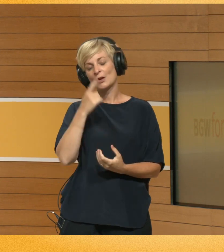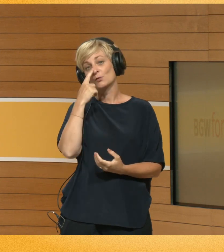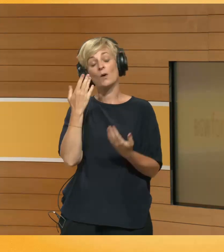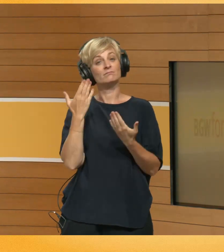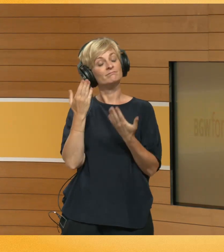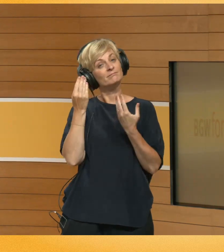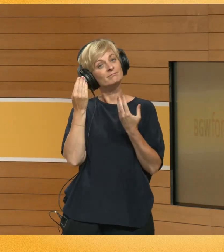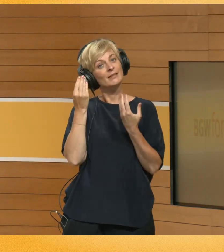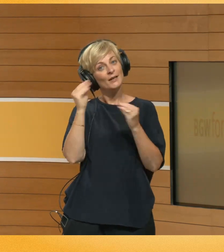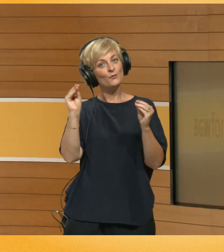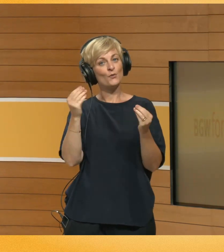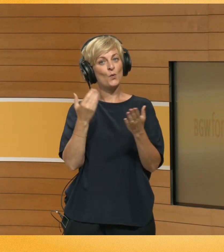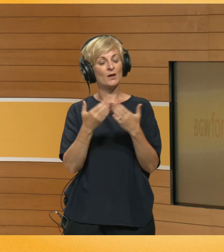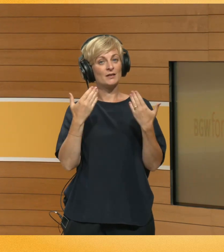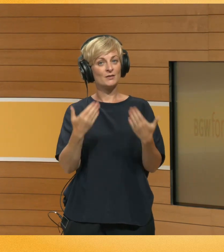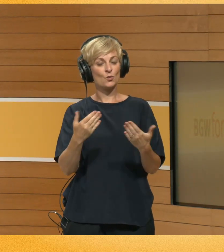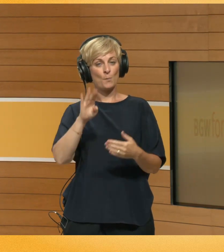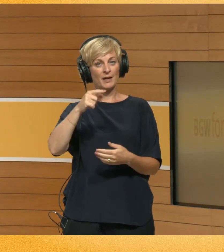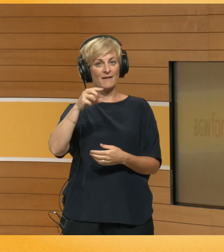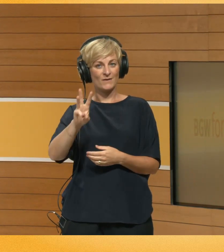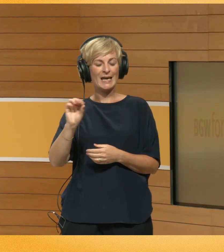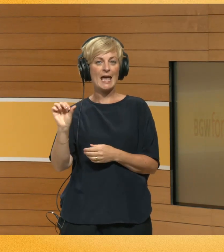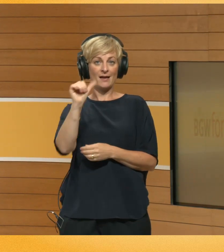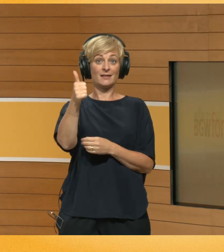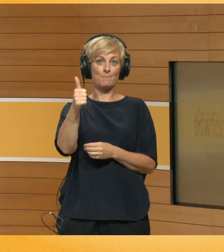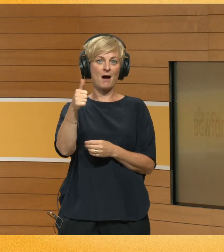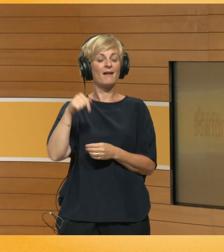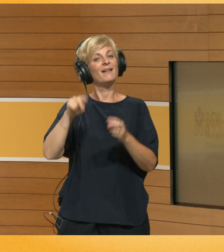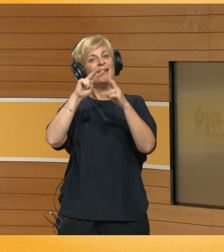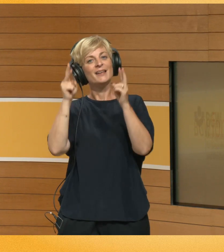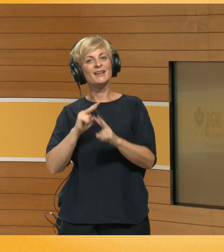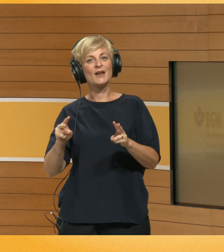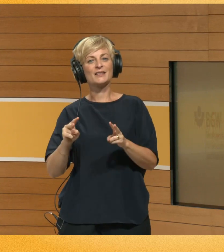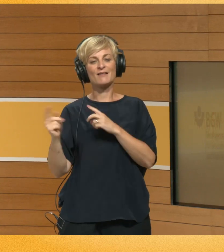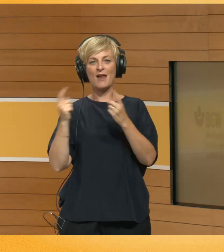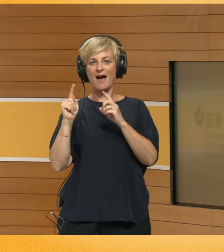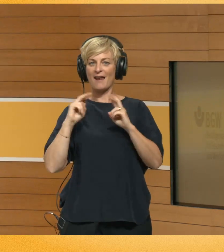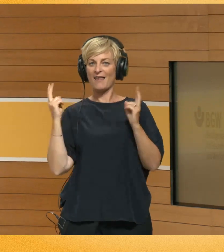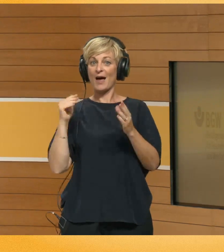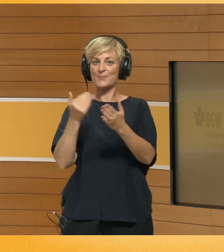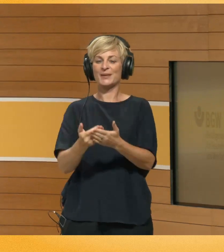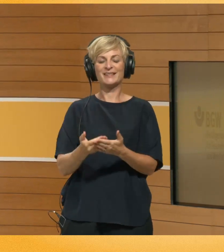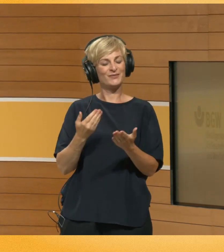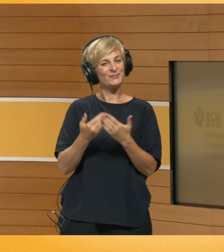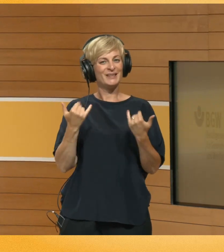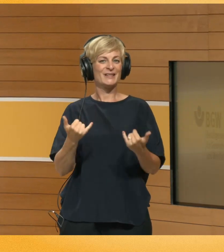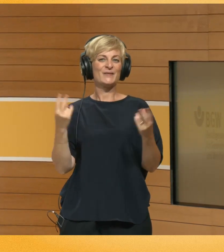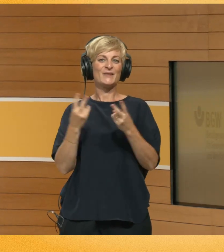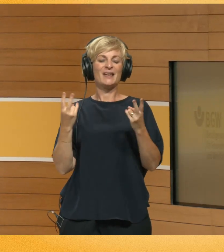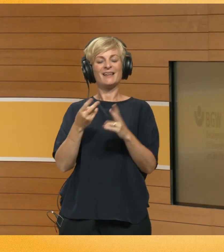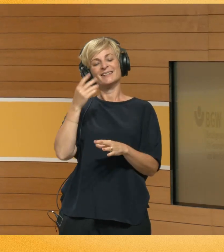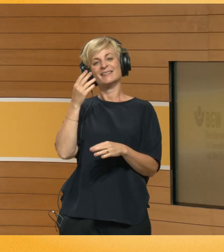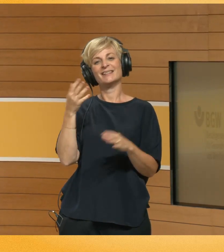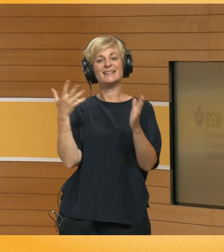very excited to run this as a pilot study and to have a very diverse and international panel here with